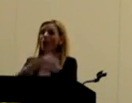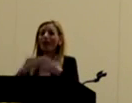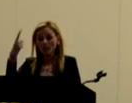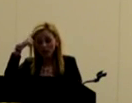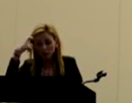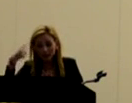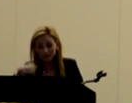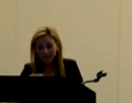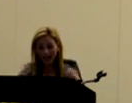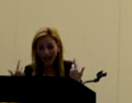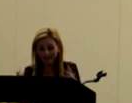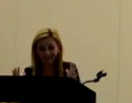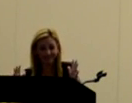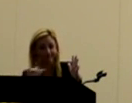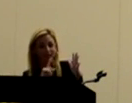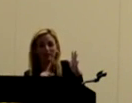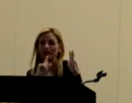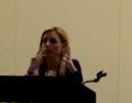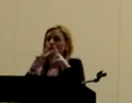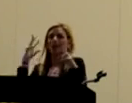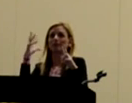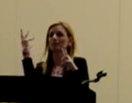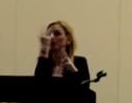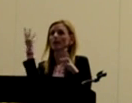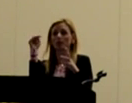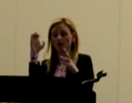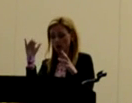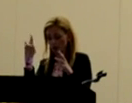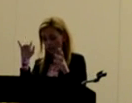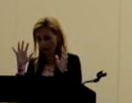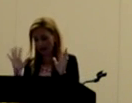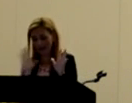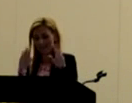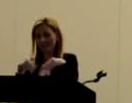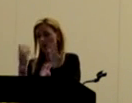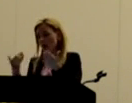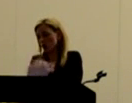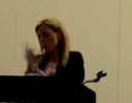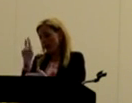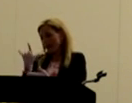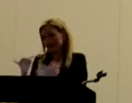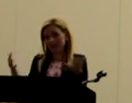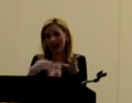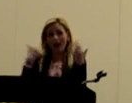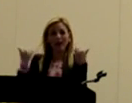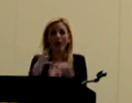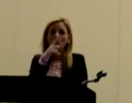Whatever dreams I entertained about being the very beautiful Marcia Brady gave way to a new reality, because